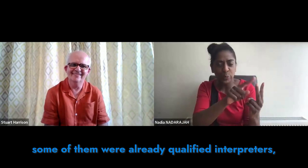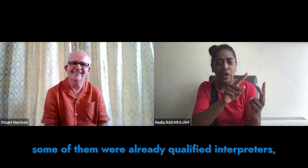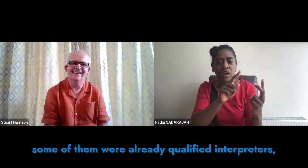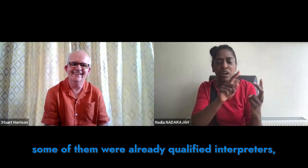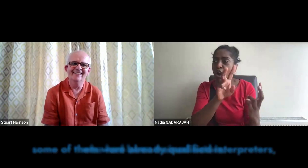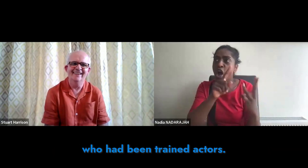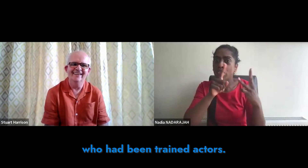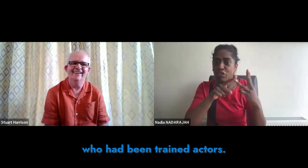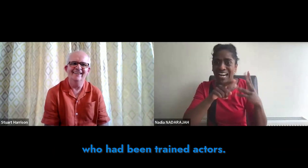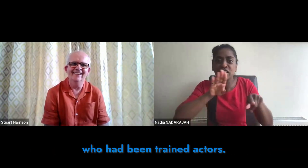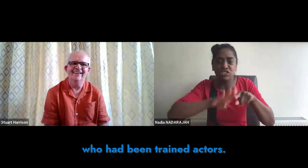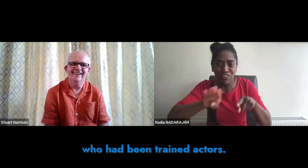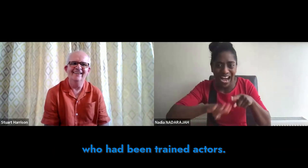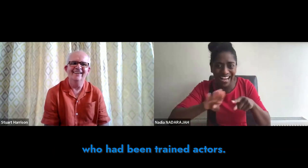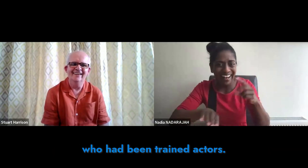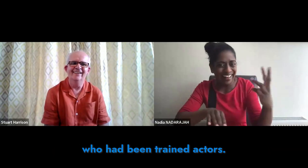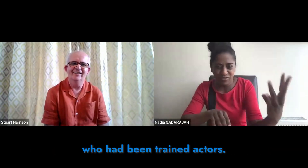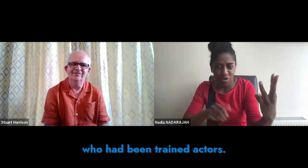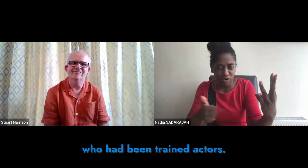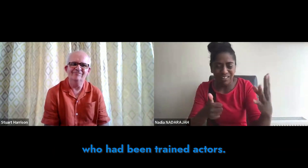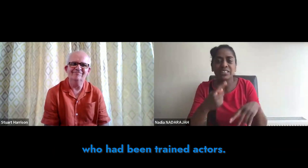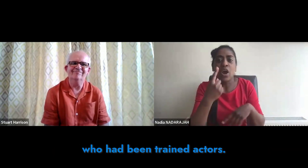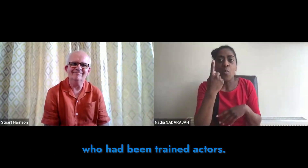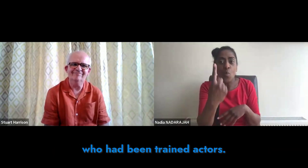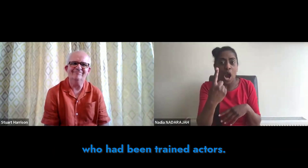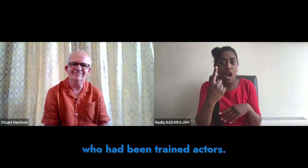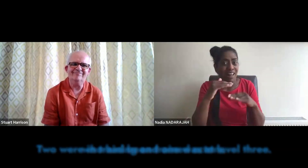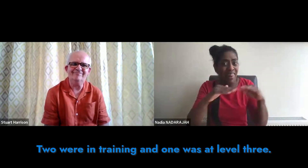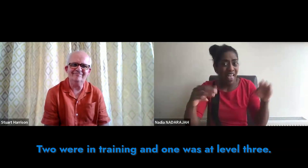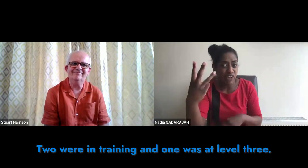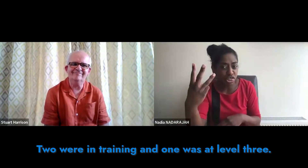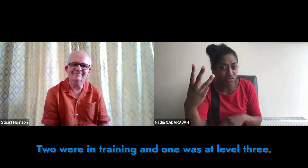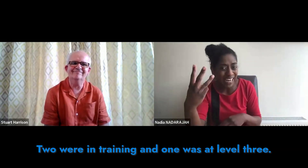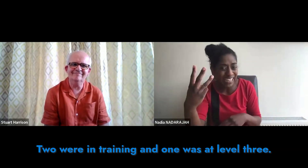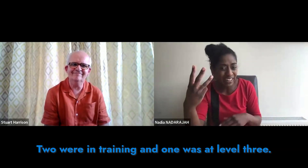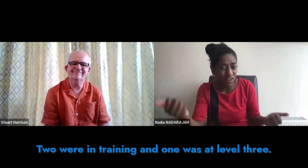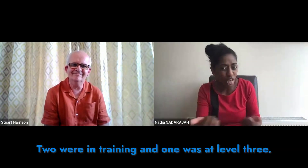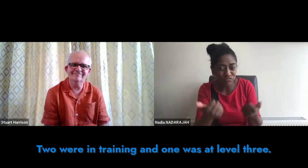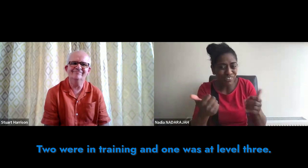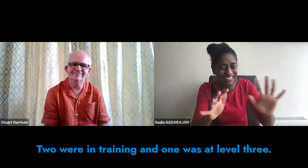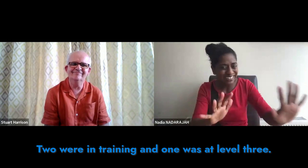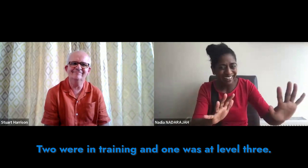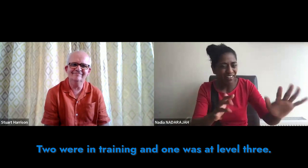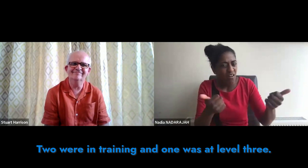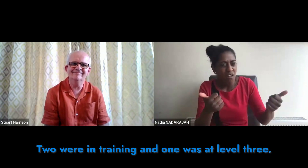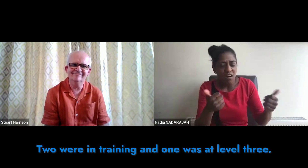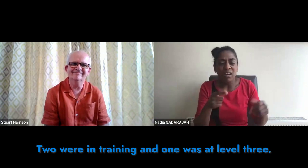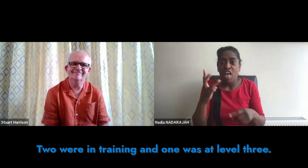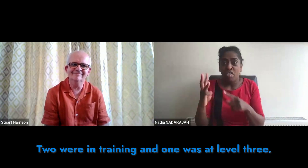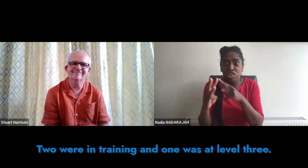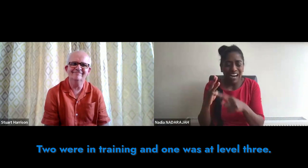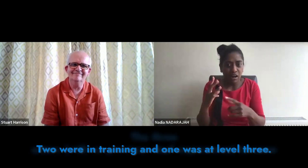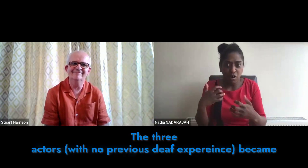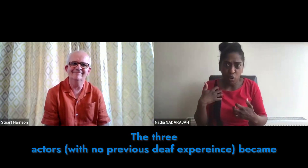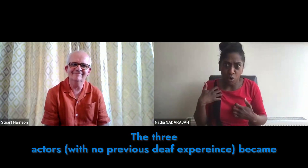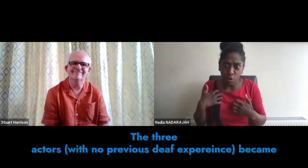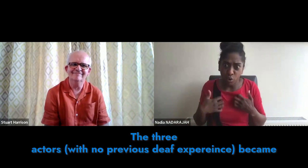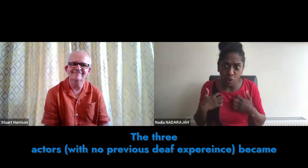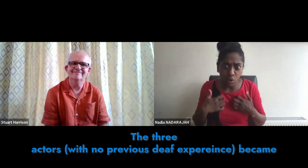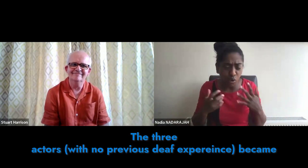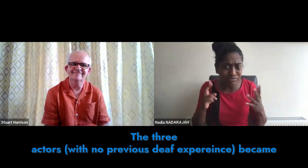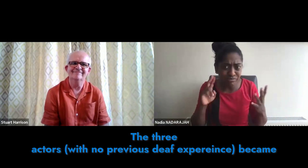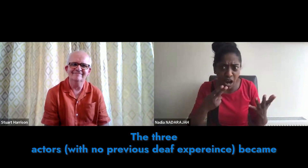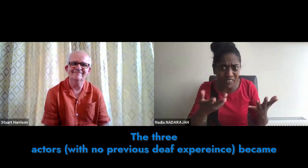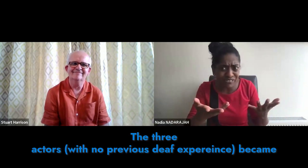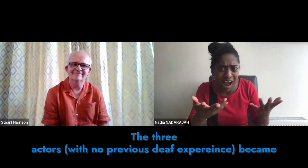qualified interpreters, qualified actor, of which there were two. One was a trainee and one was at level 3.